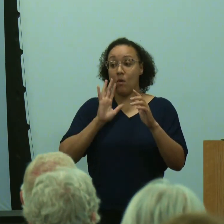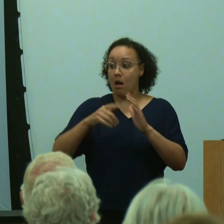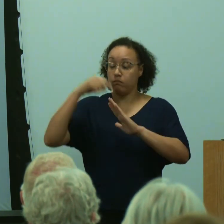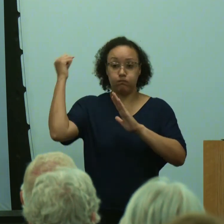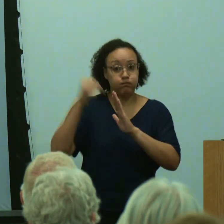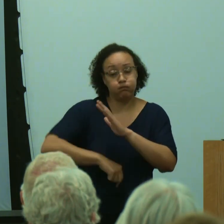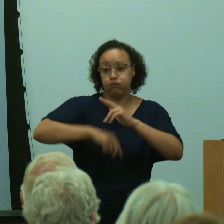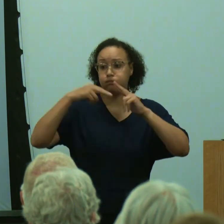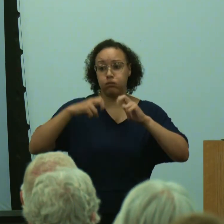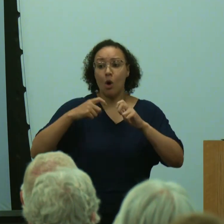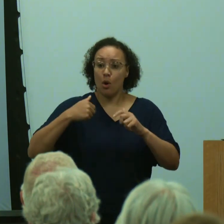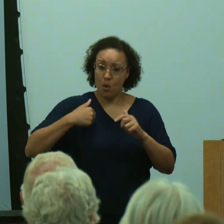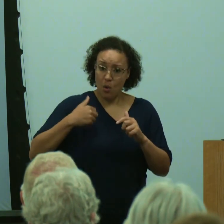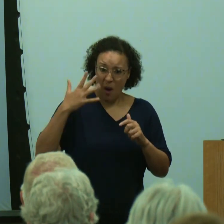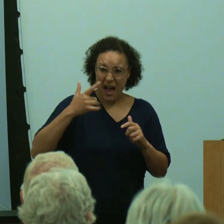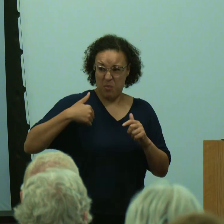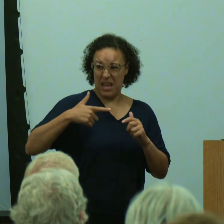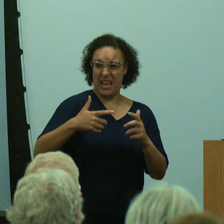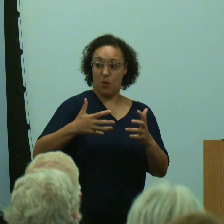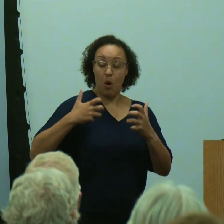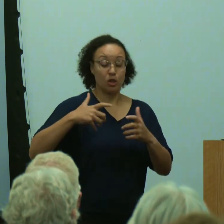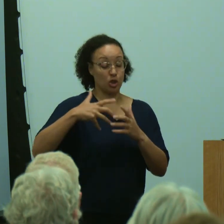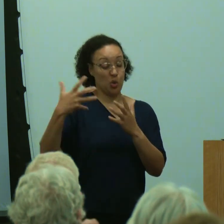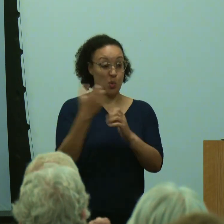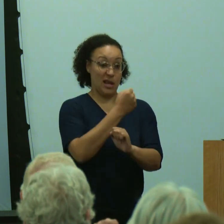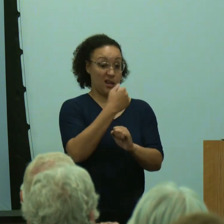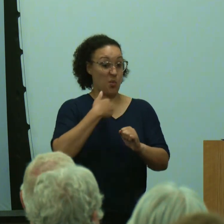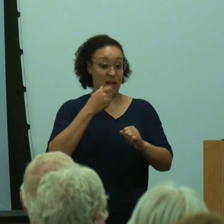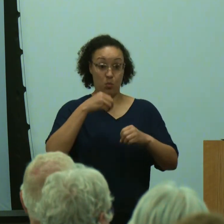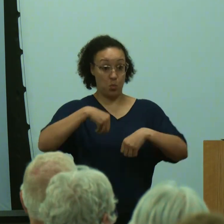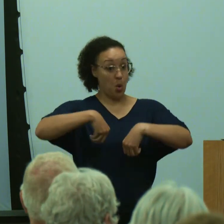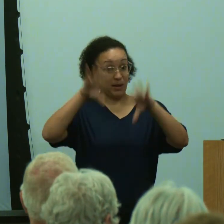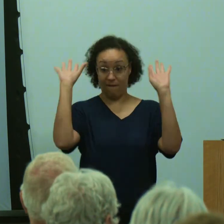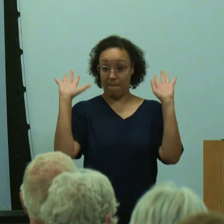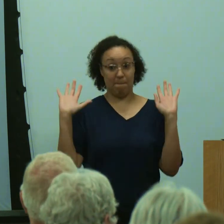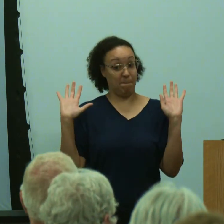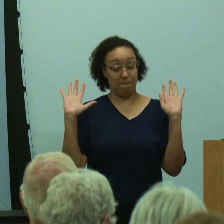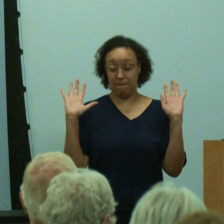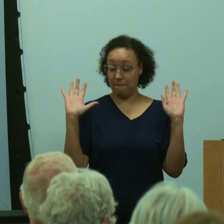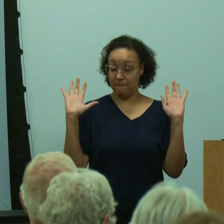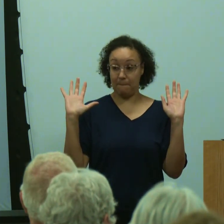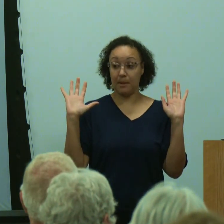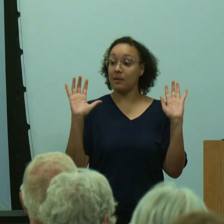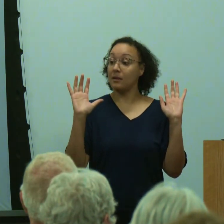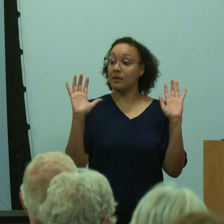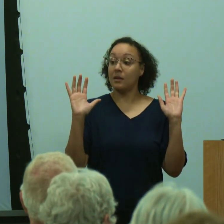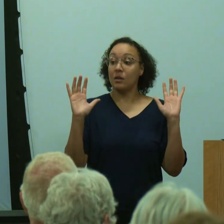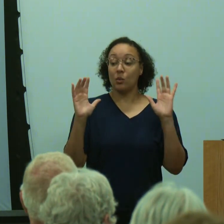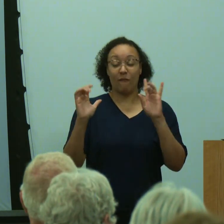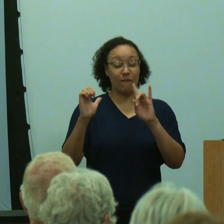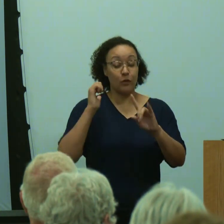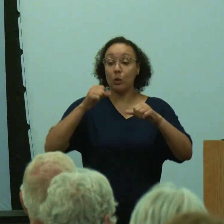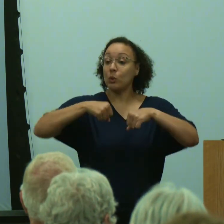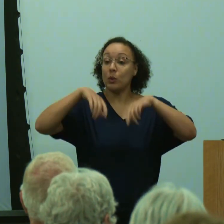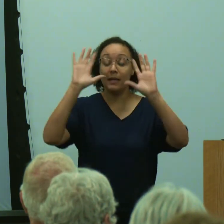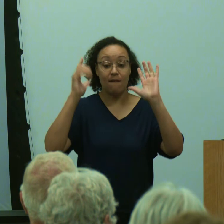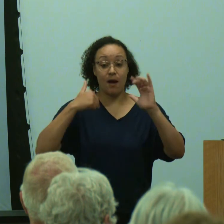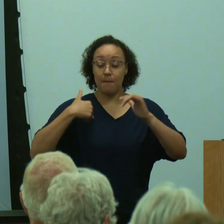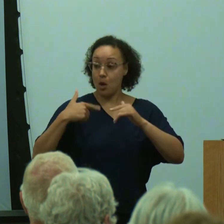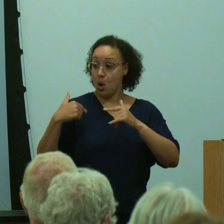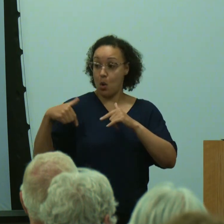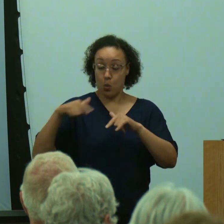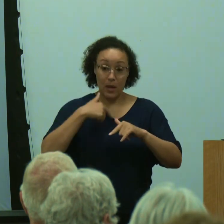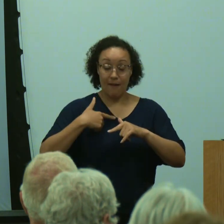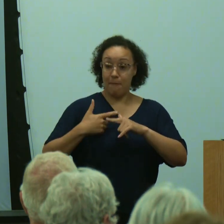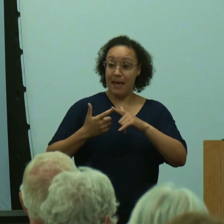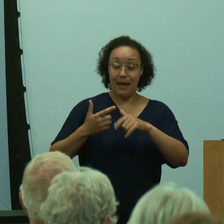that's because we do want to win, and we don't give up. So we've been at this for over 40 years. We're going to continue